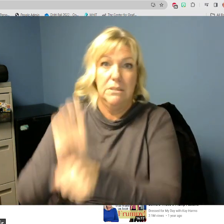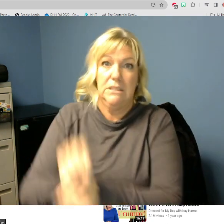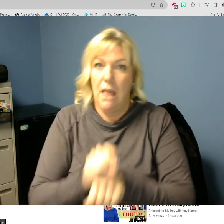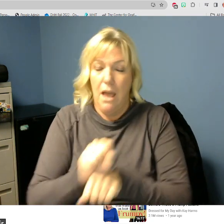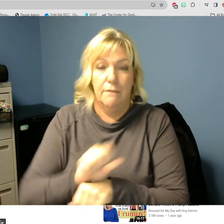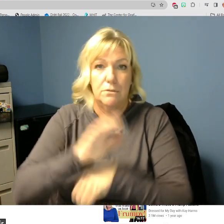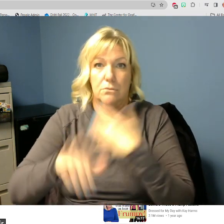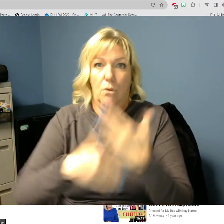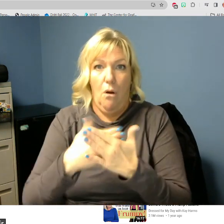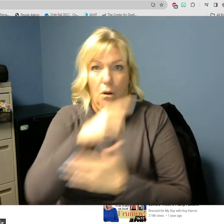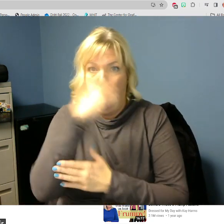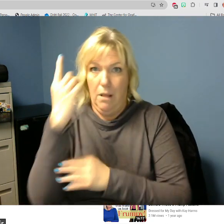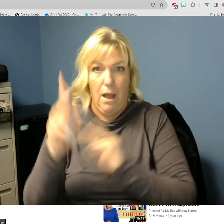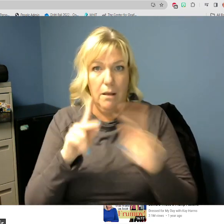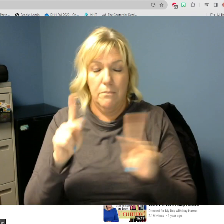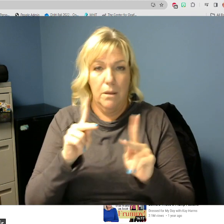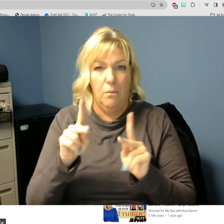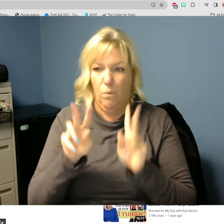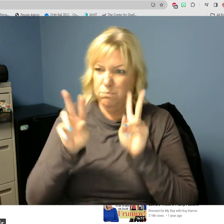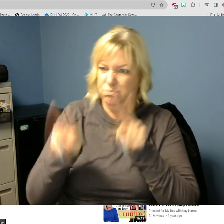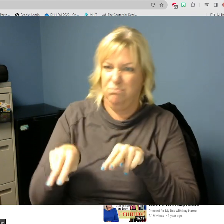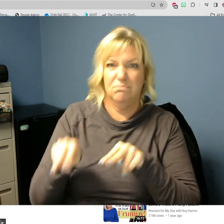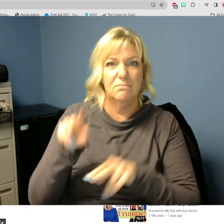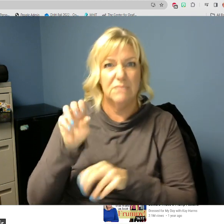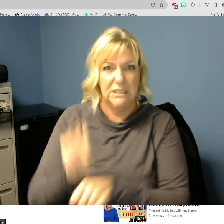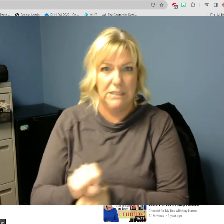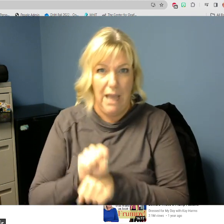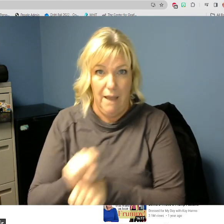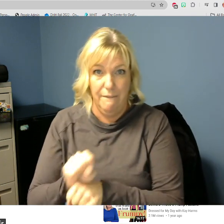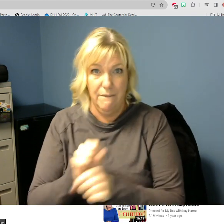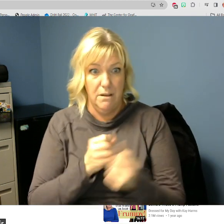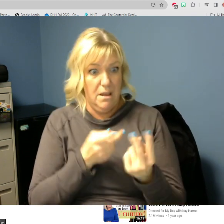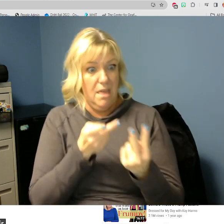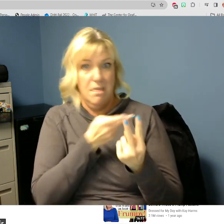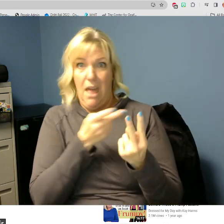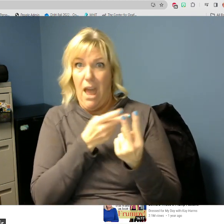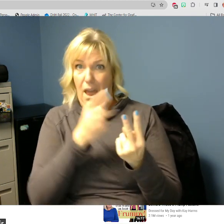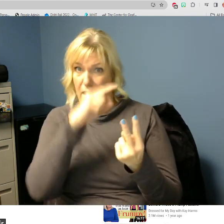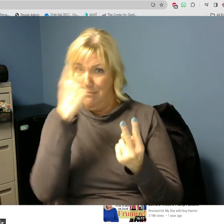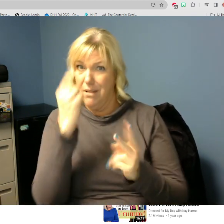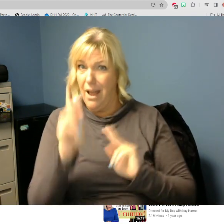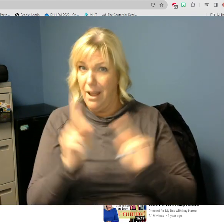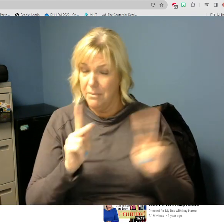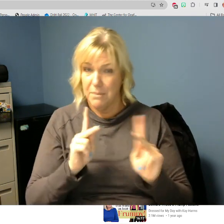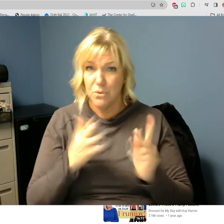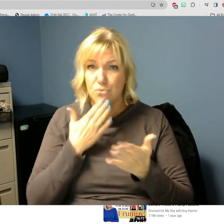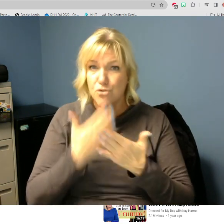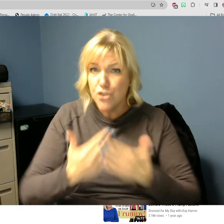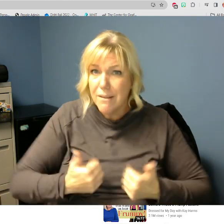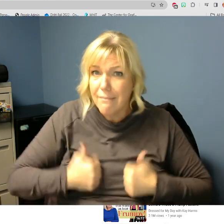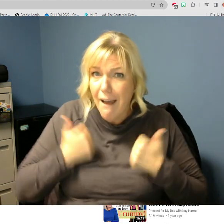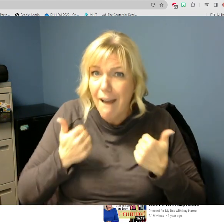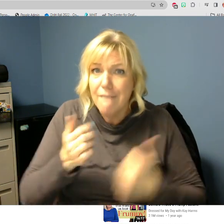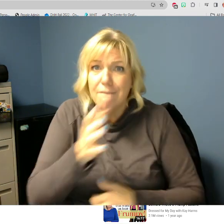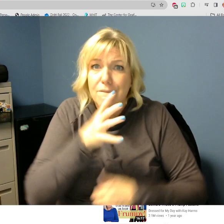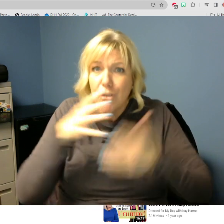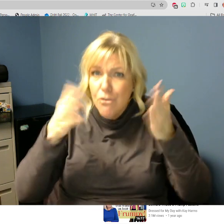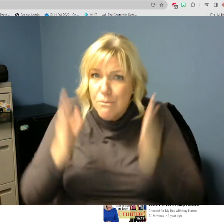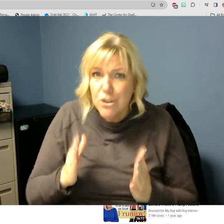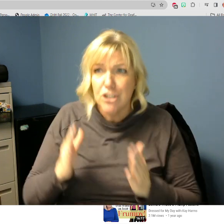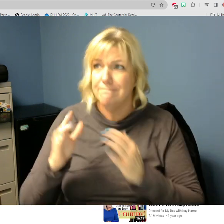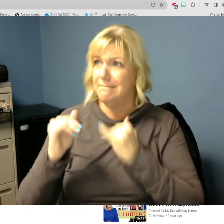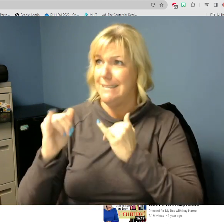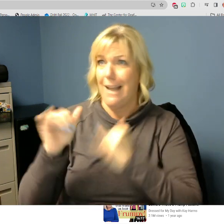and Mary Johnson, people of color, and they're living their life like any other